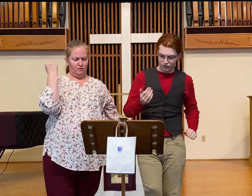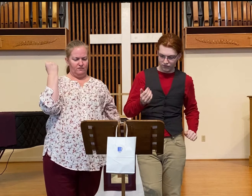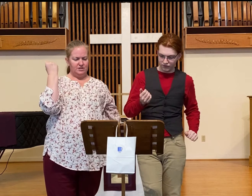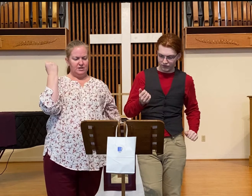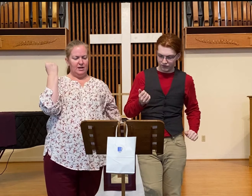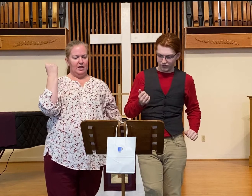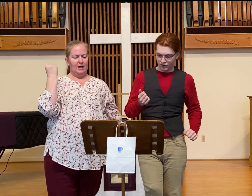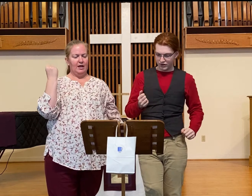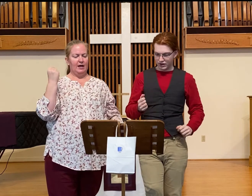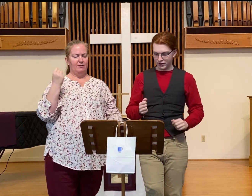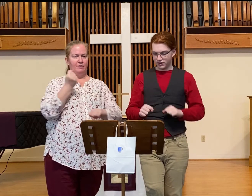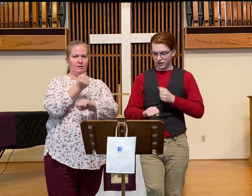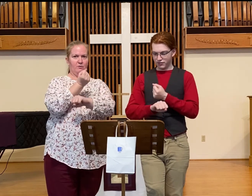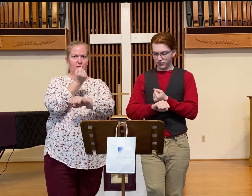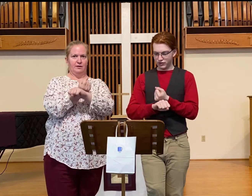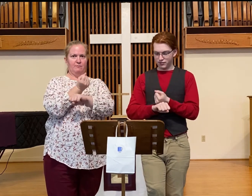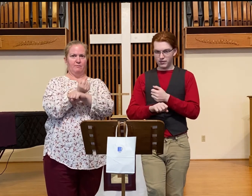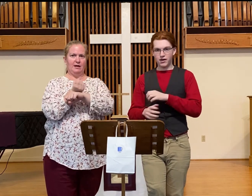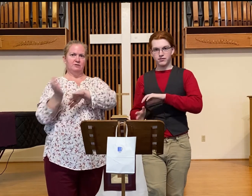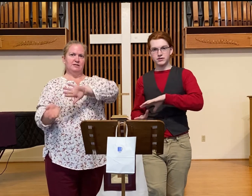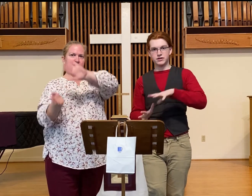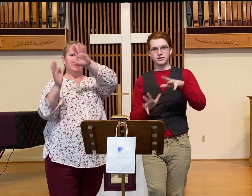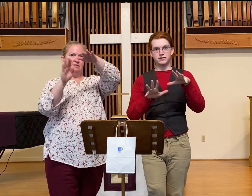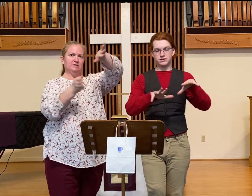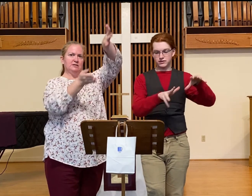removed, and though the mountains